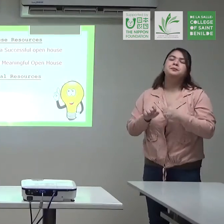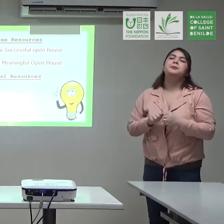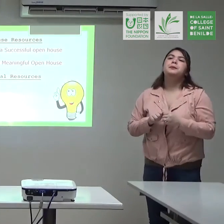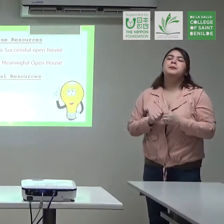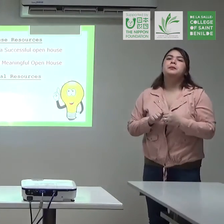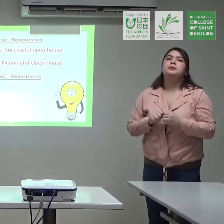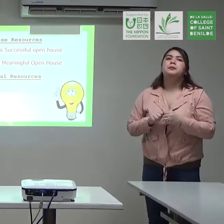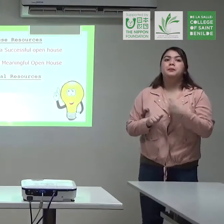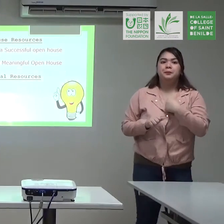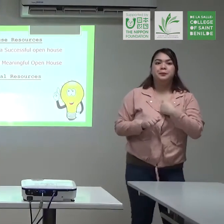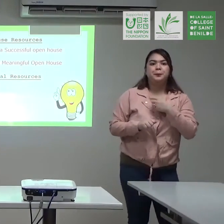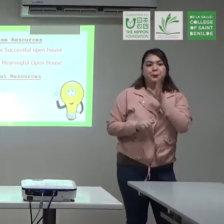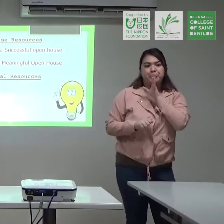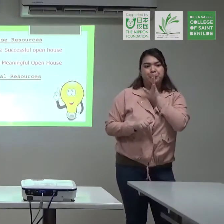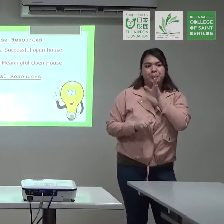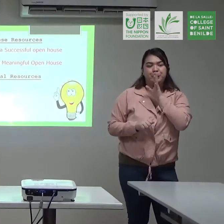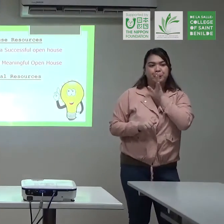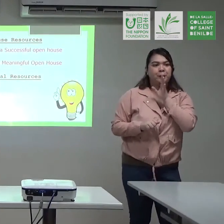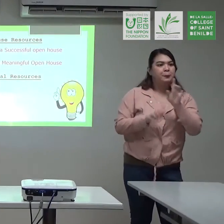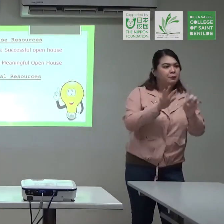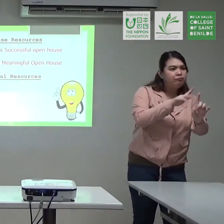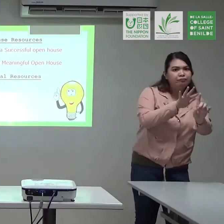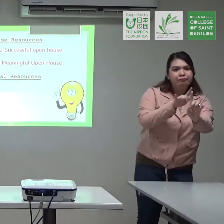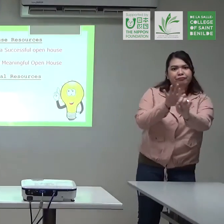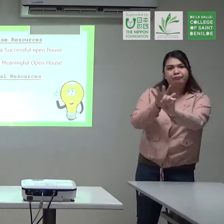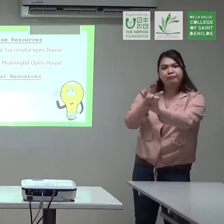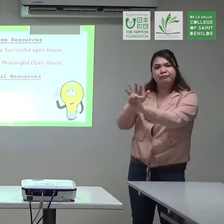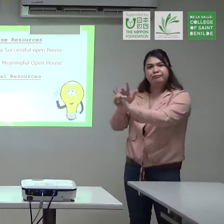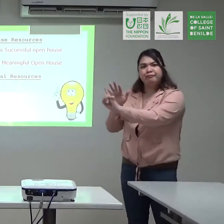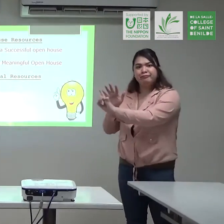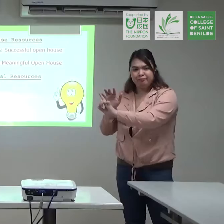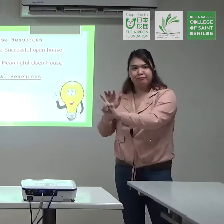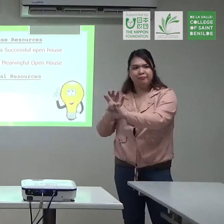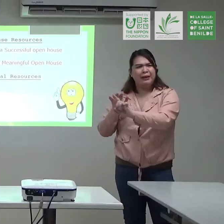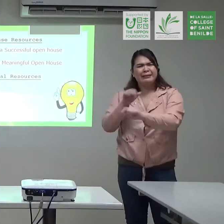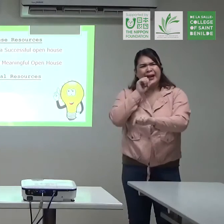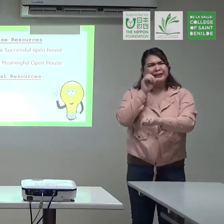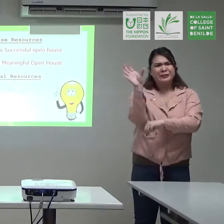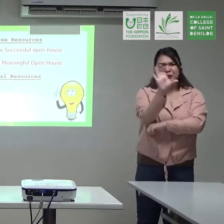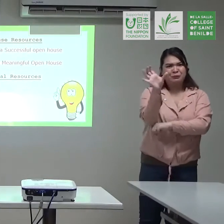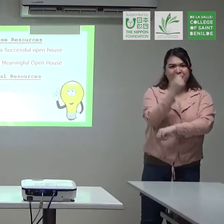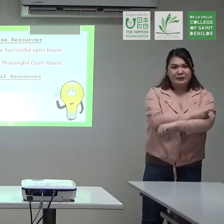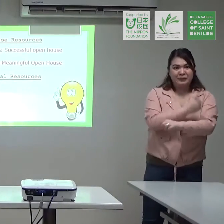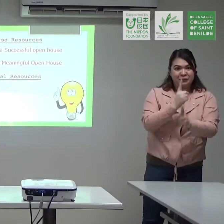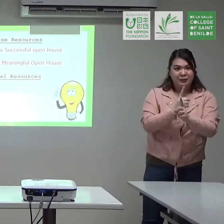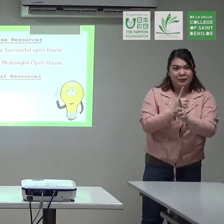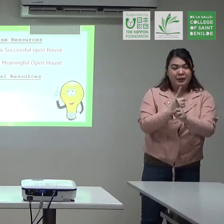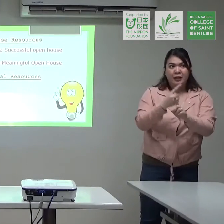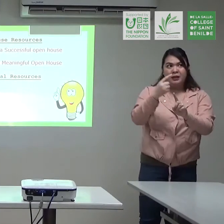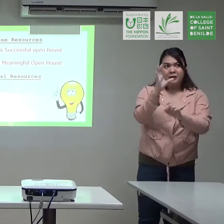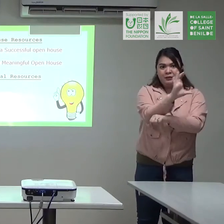I can speak based on my observation. It was January. It was not Christmas anymore.